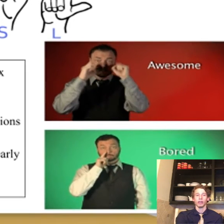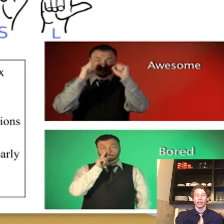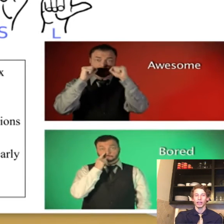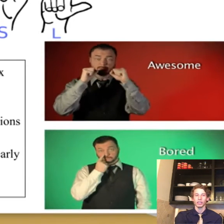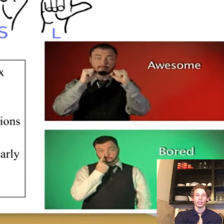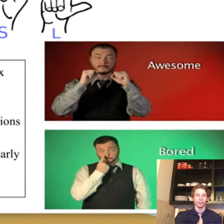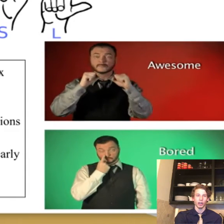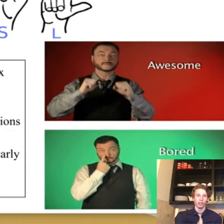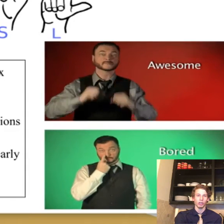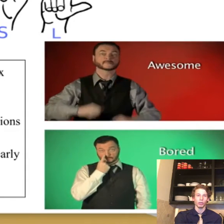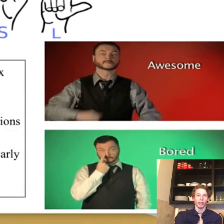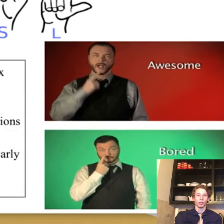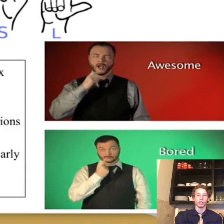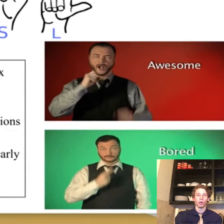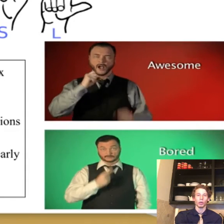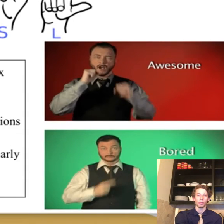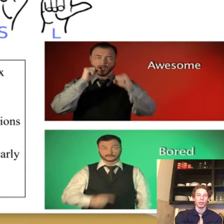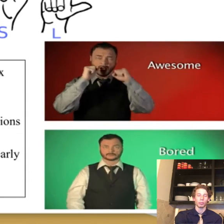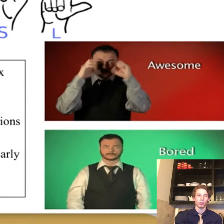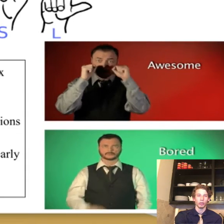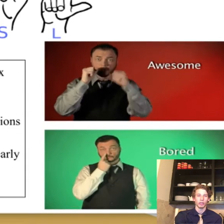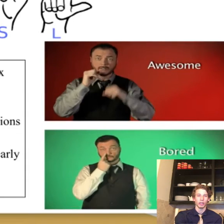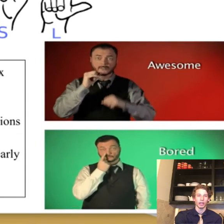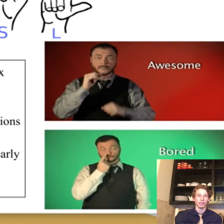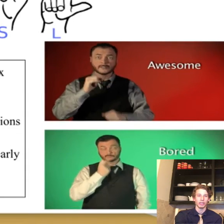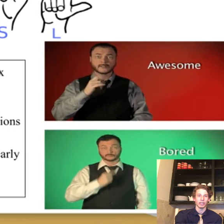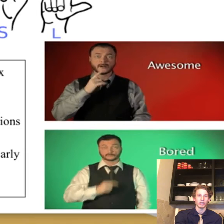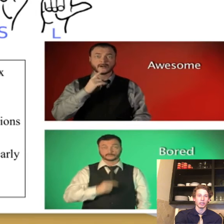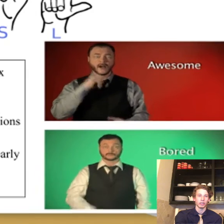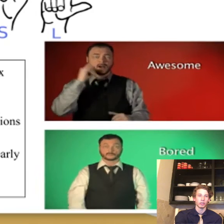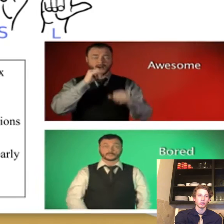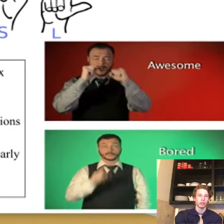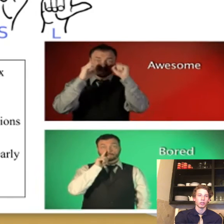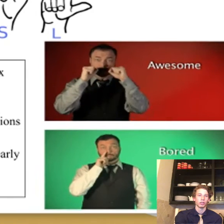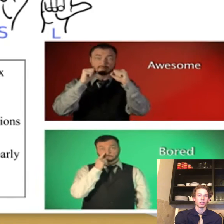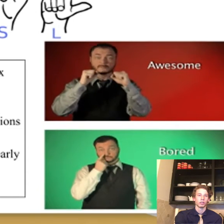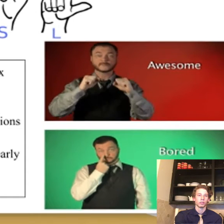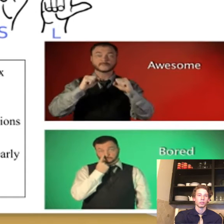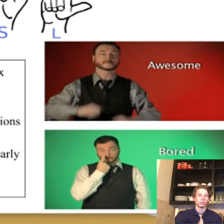hearing. ASL is a fairly new language, only being approved in the 1960s.